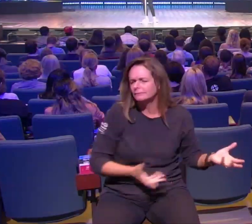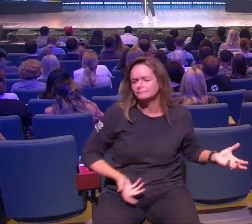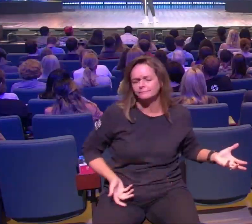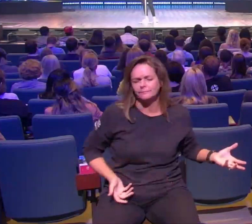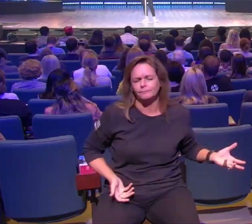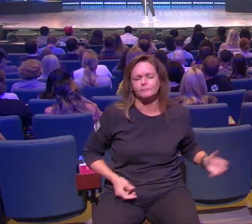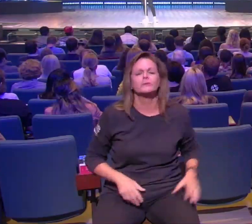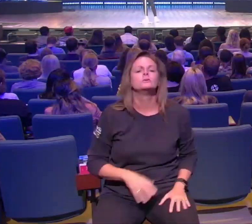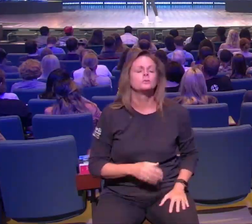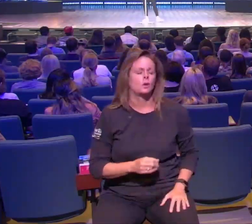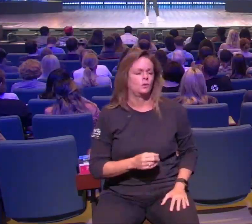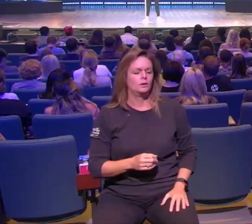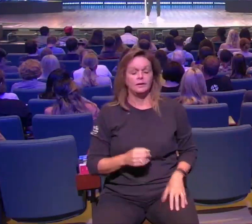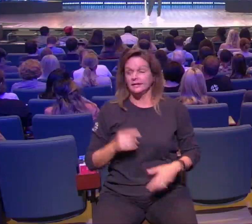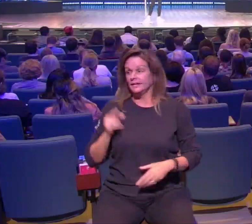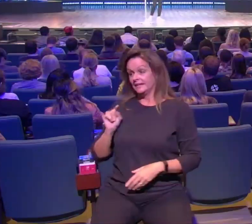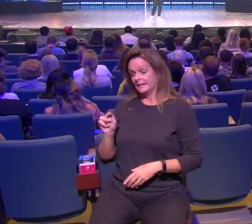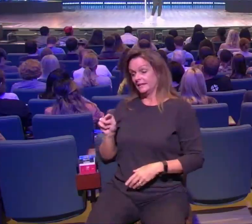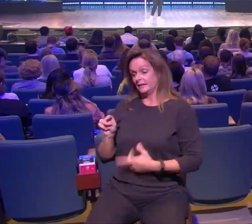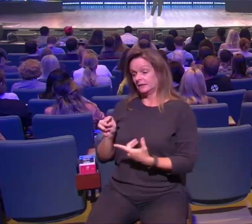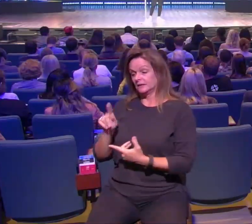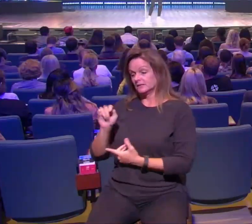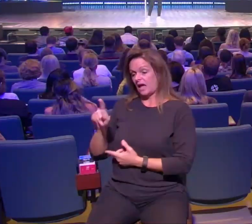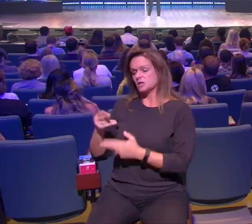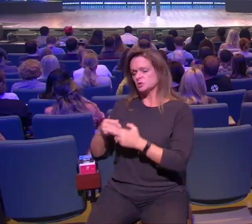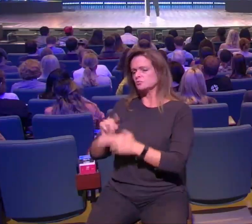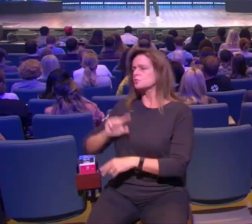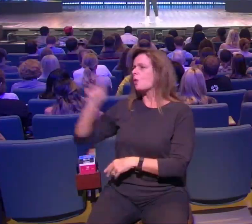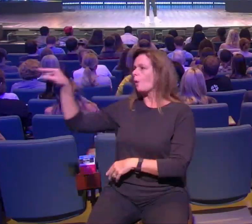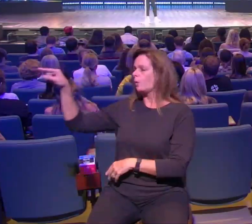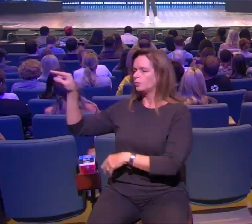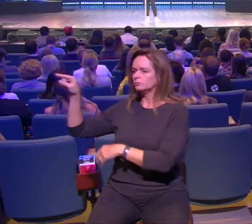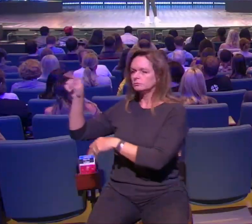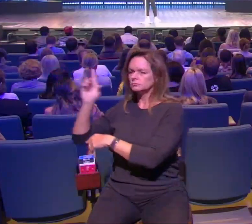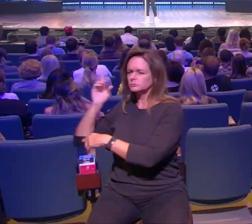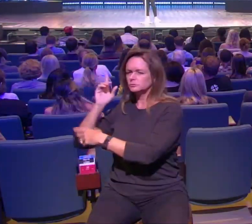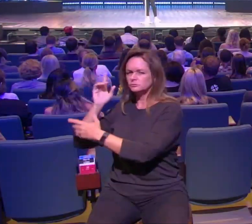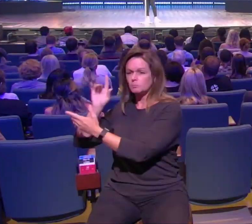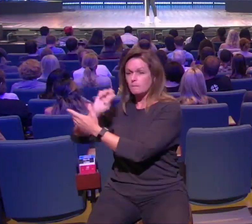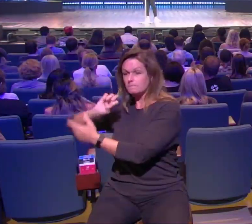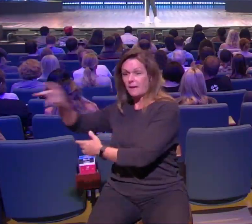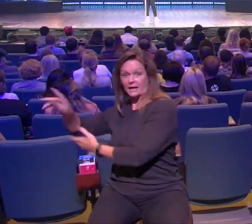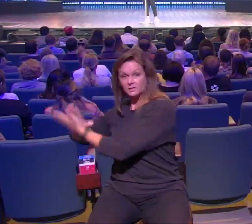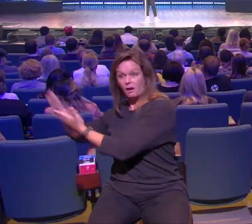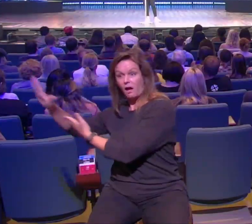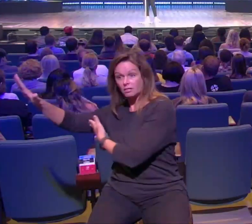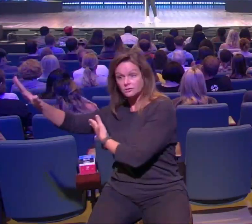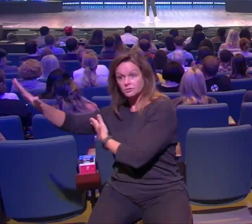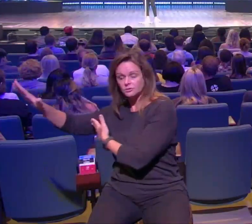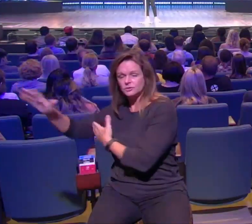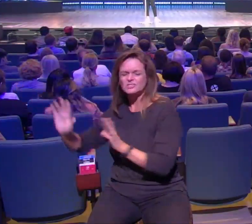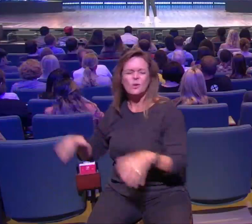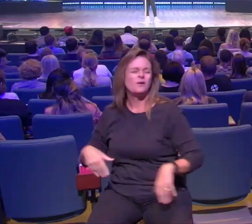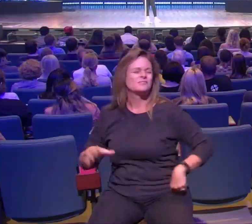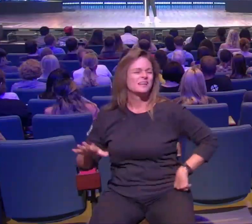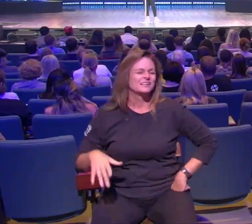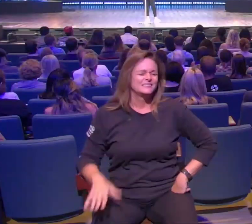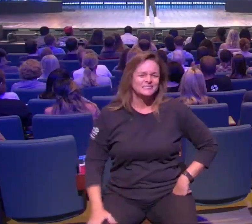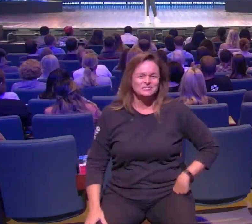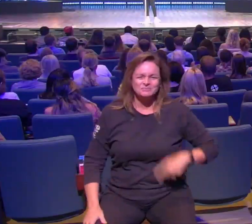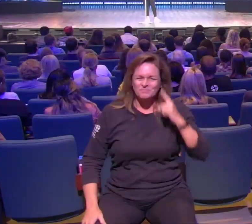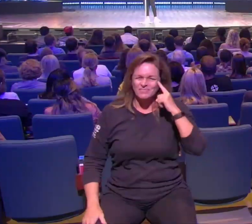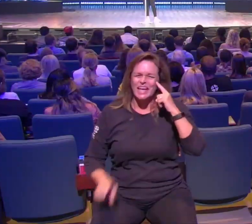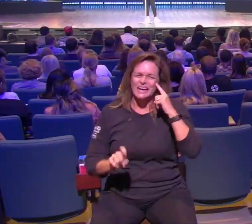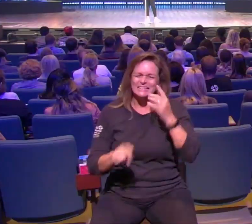to dinner. And I said yes, but as the night went on, I was starting to get a little bit tired. And actually, I started thinking,